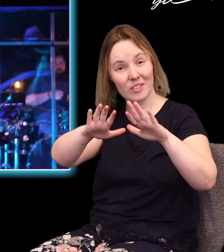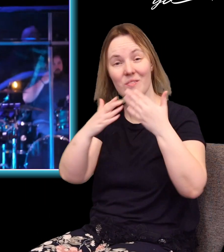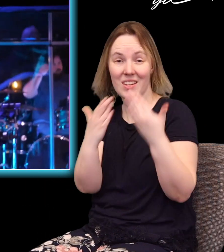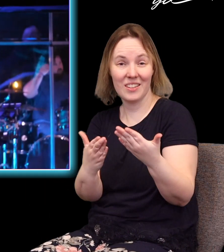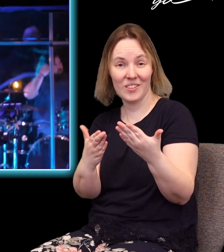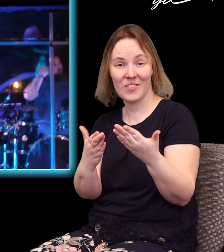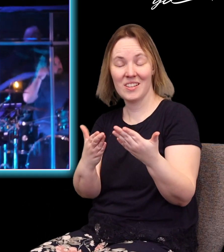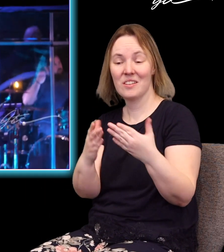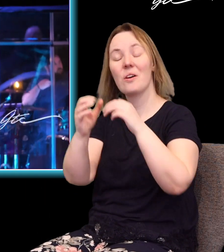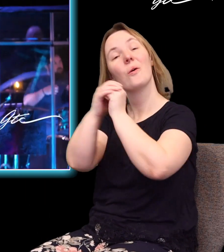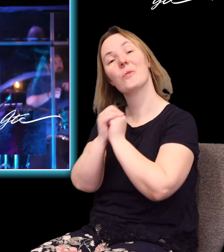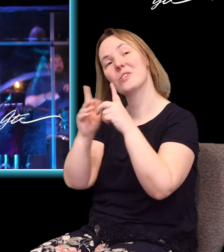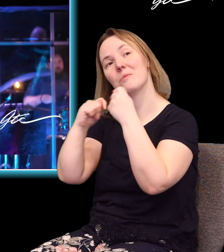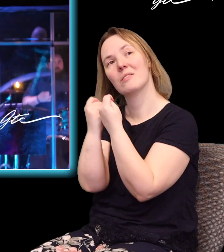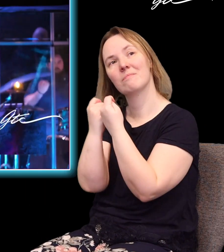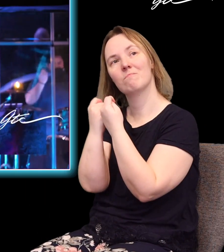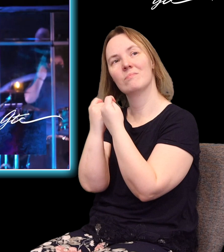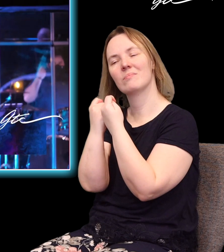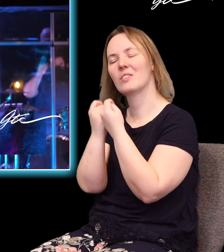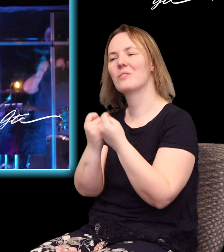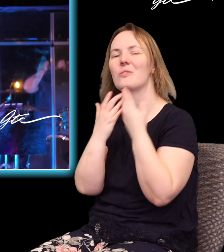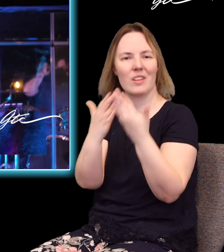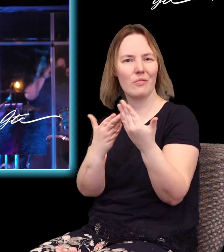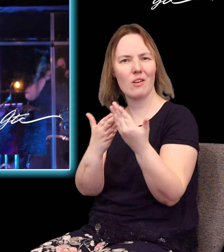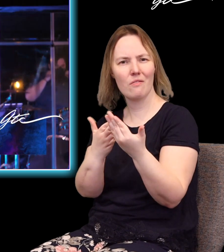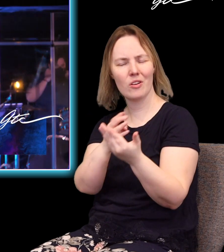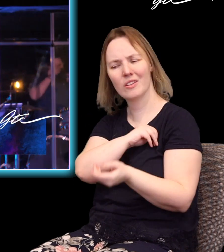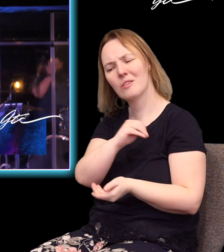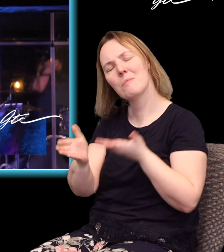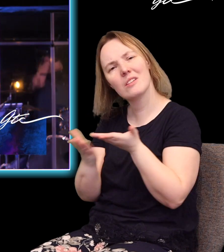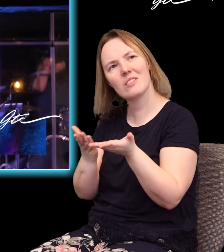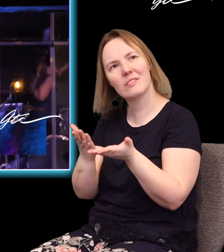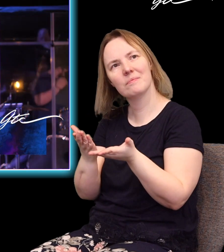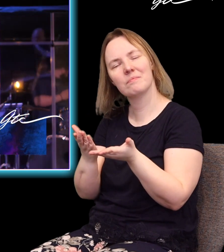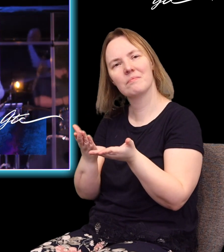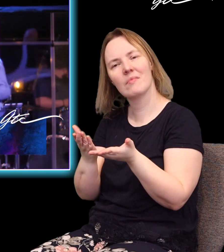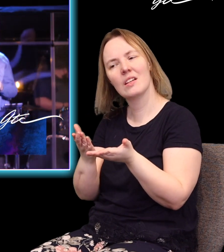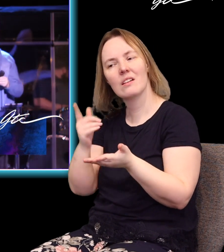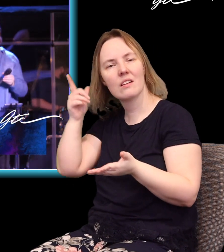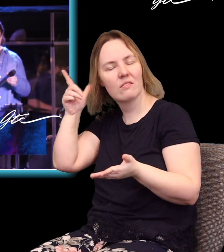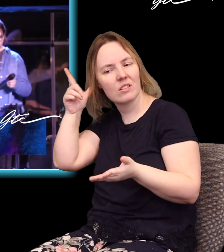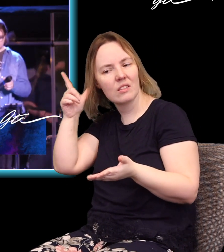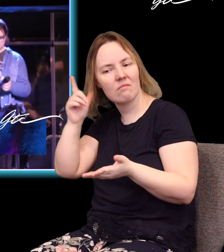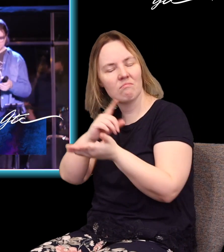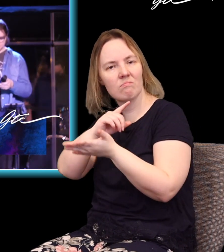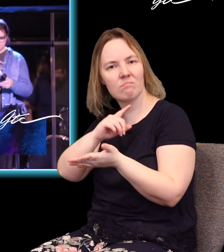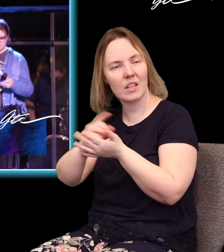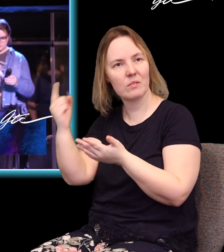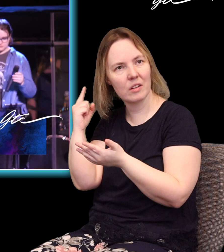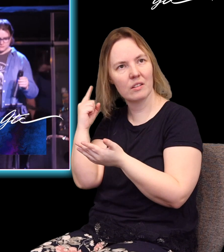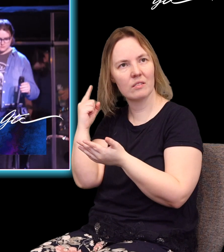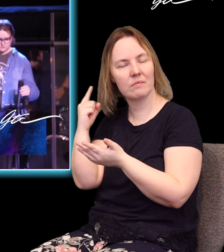bless you. Thank you so much, worship team. We always so appreciate your ministry. Pardon me, if you were here last week or if you were